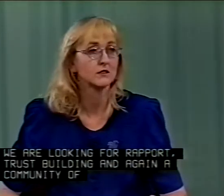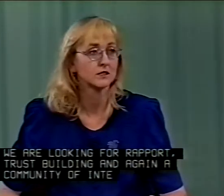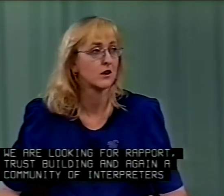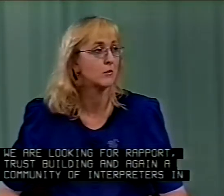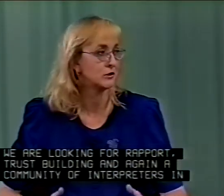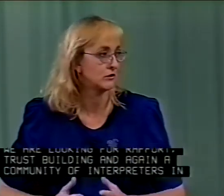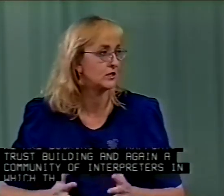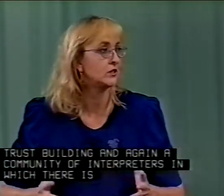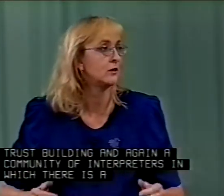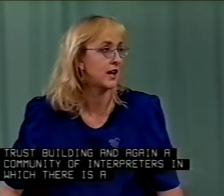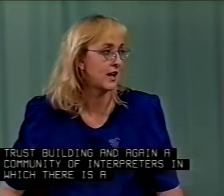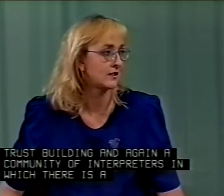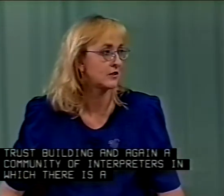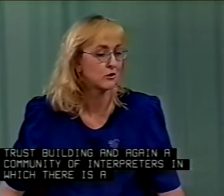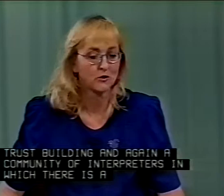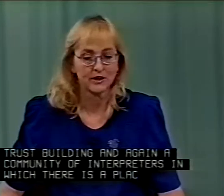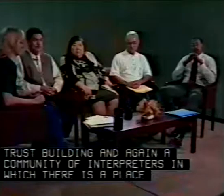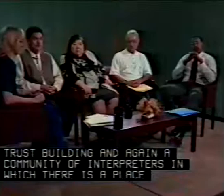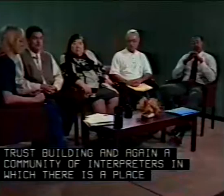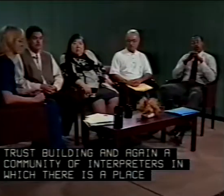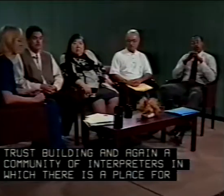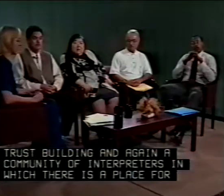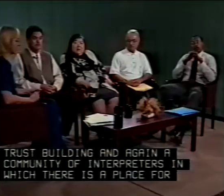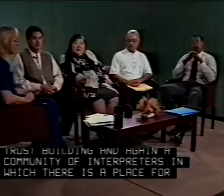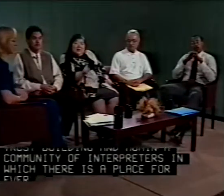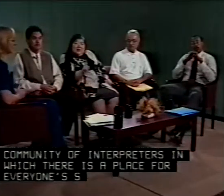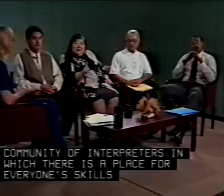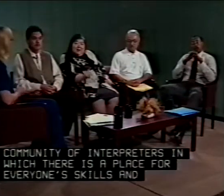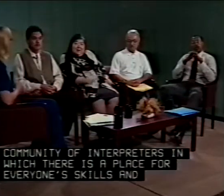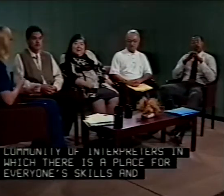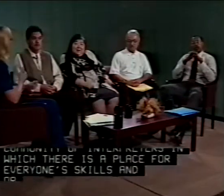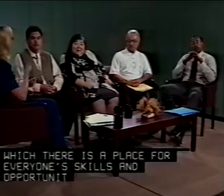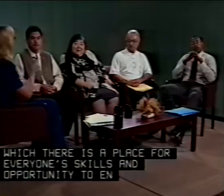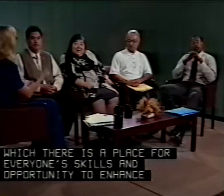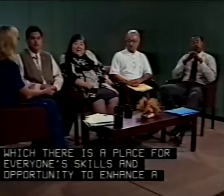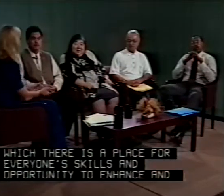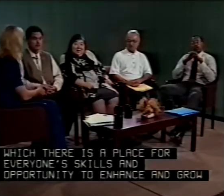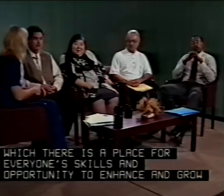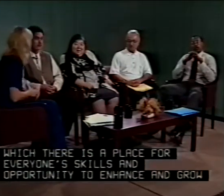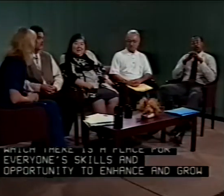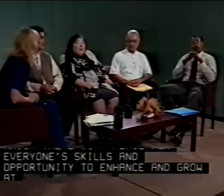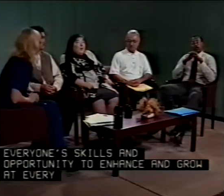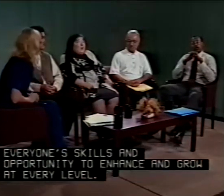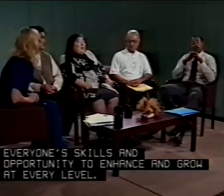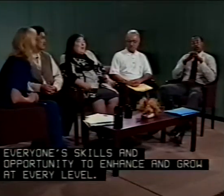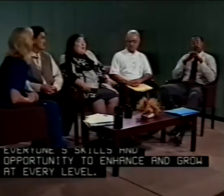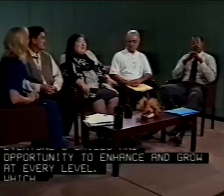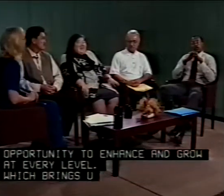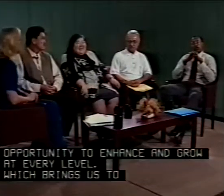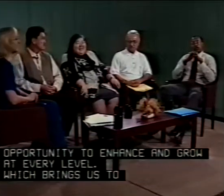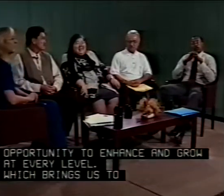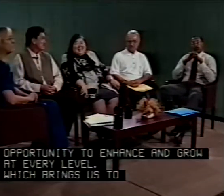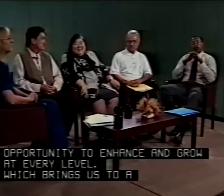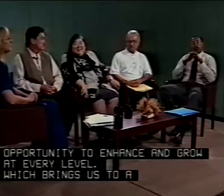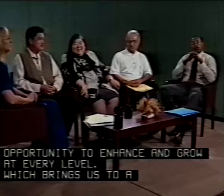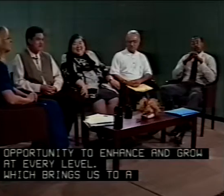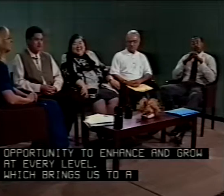and opportunity to enhance and grow at every level, which brings us to a perfect place to introduce our next presenter